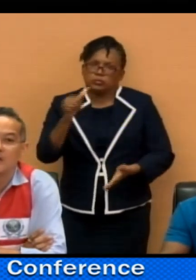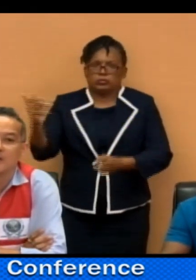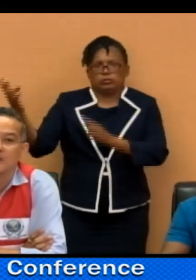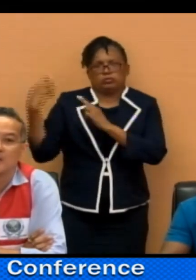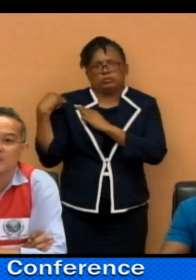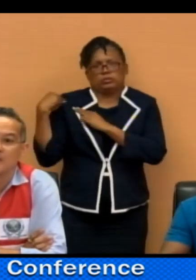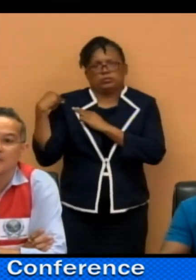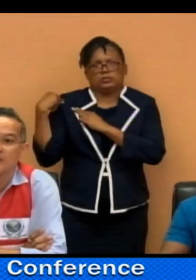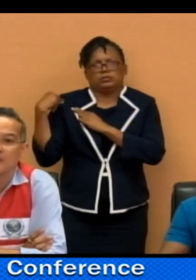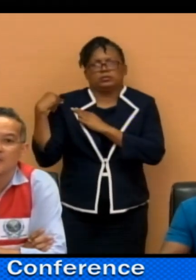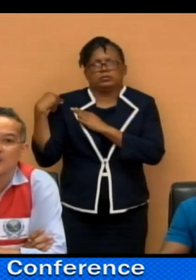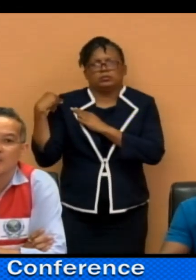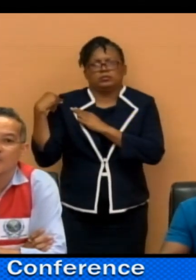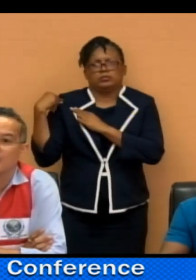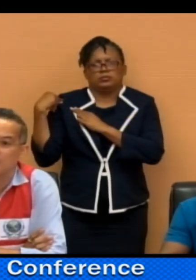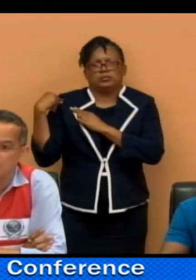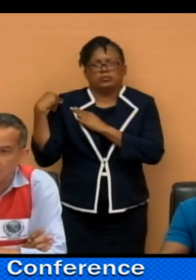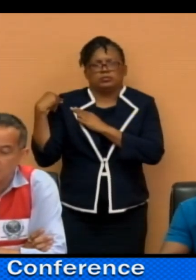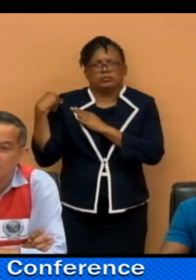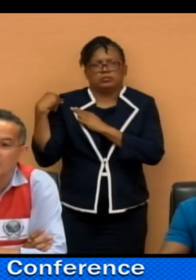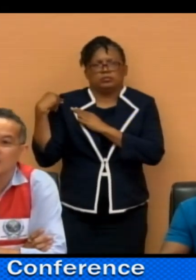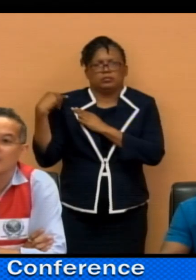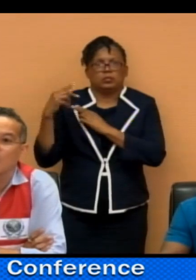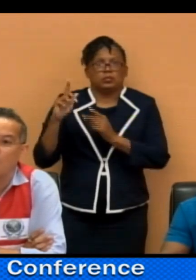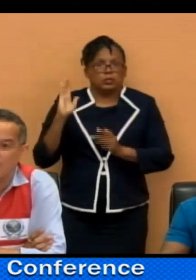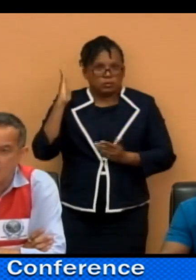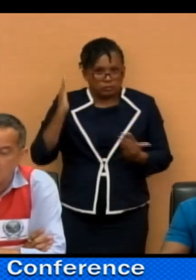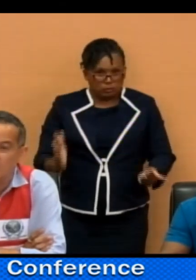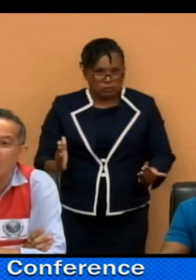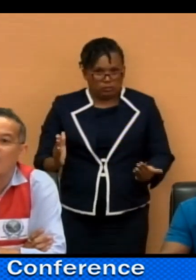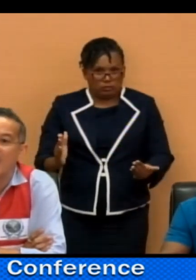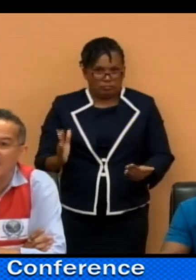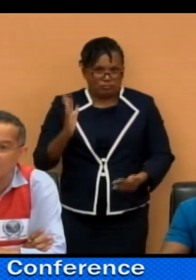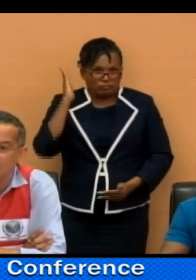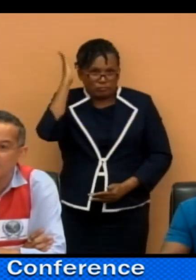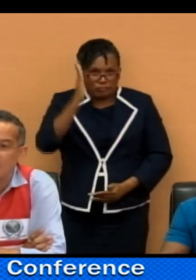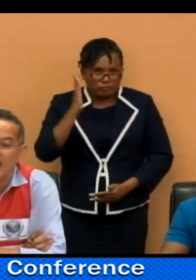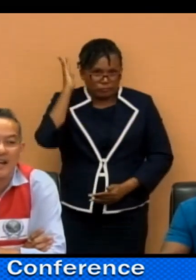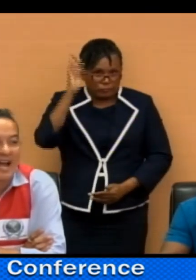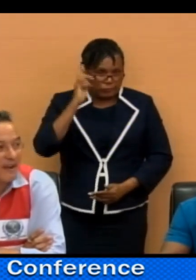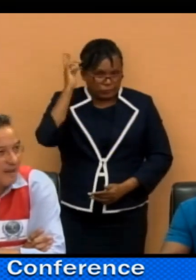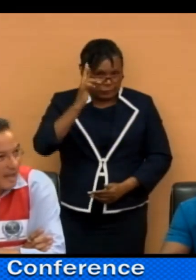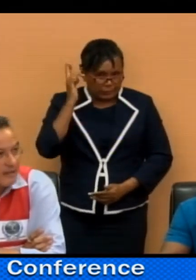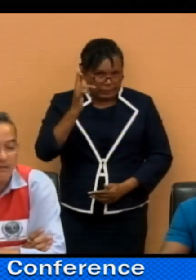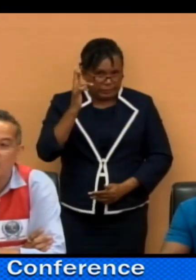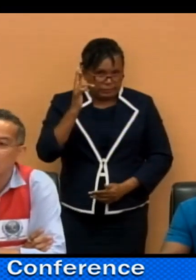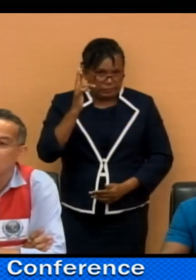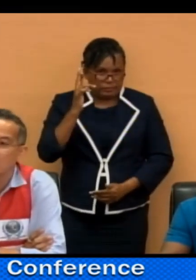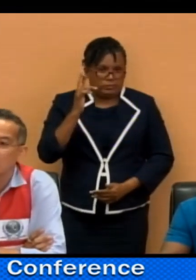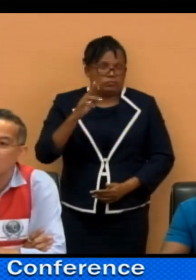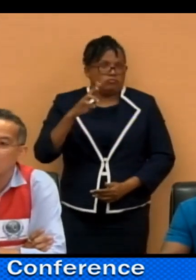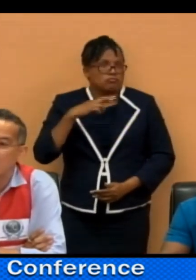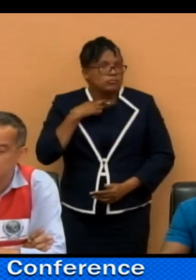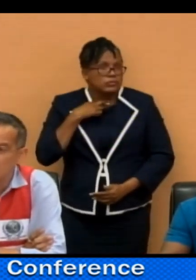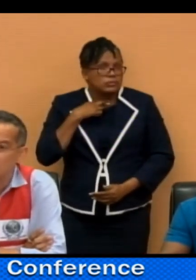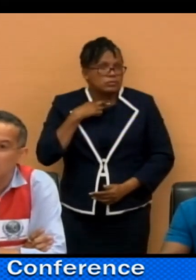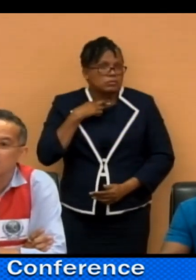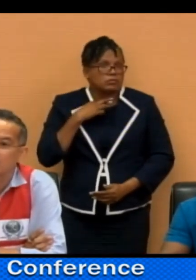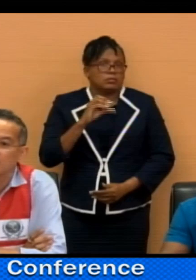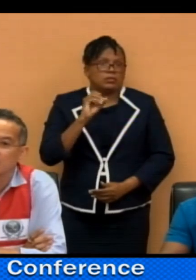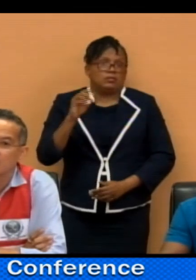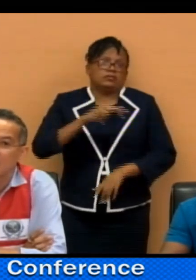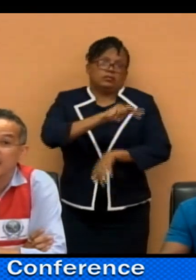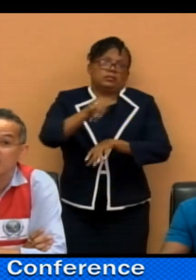irresponsibly with the threat that we now have and have had as a